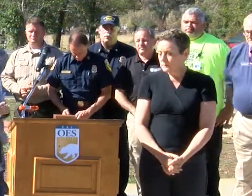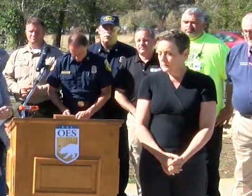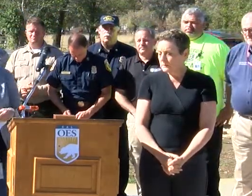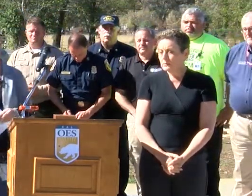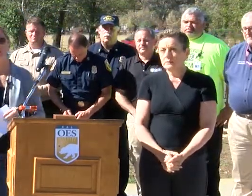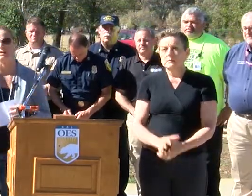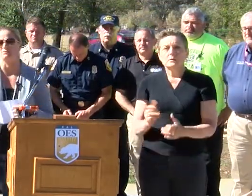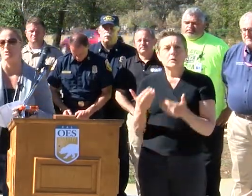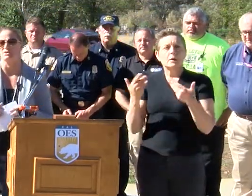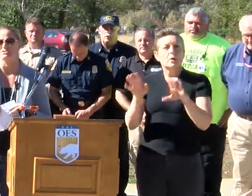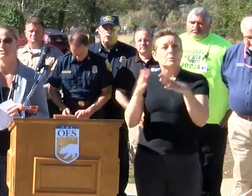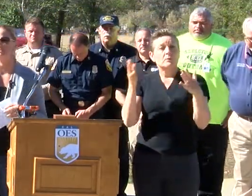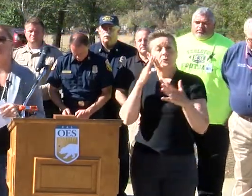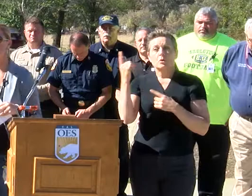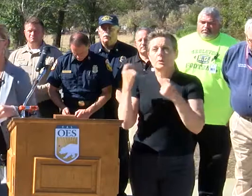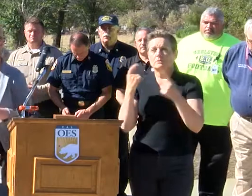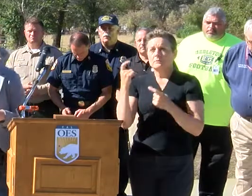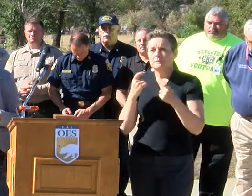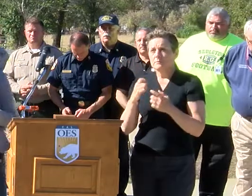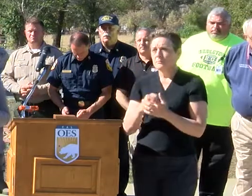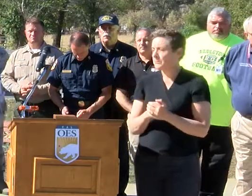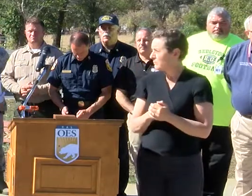We're going to go ahead and open it up for questions.